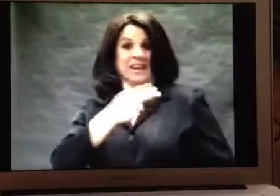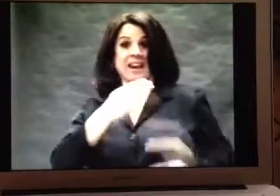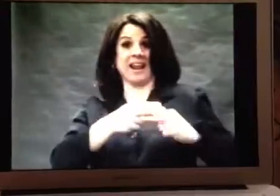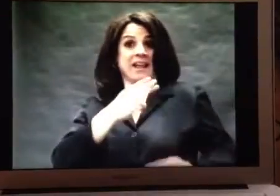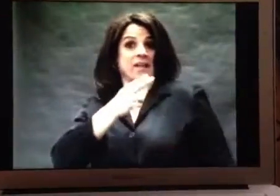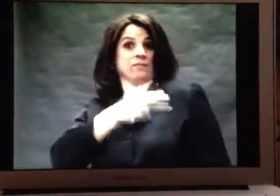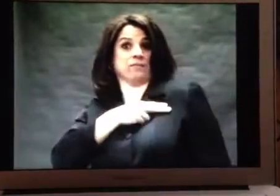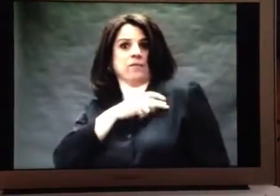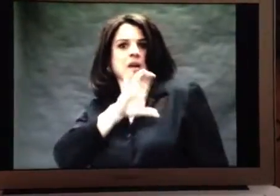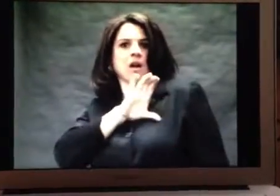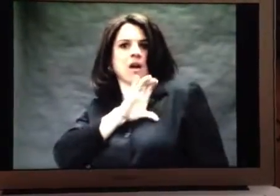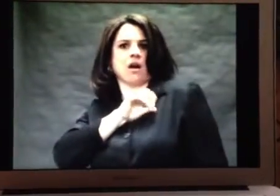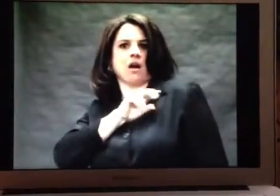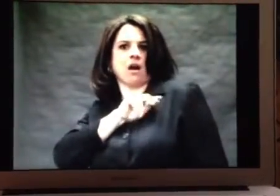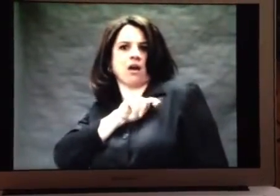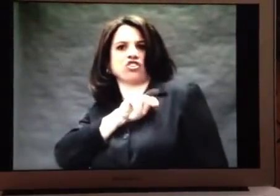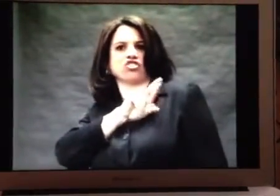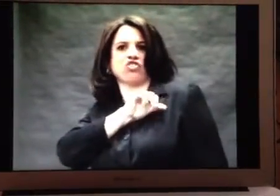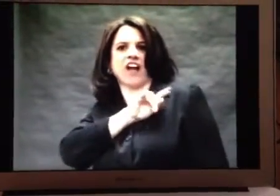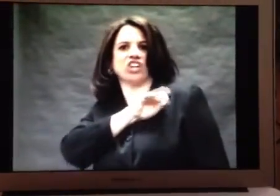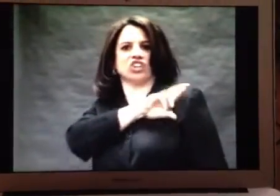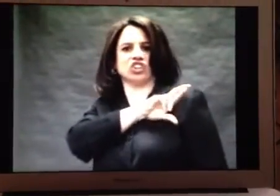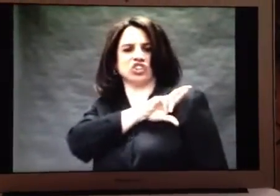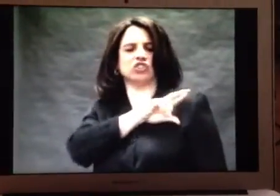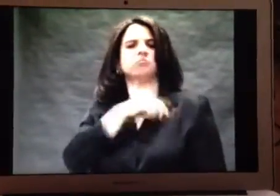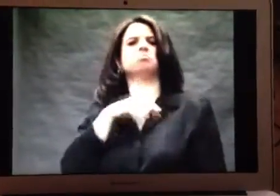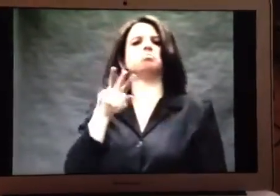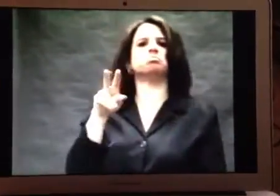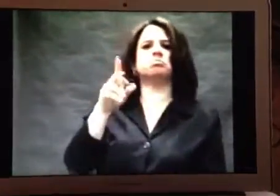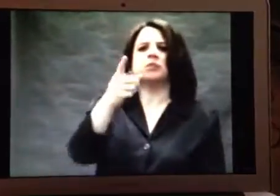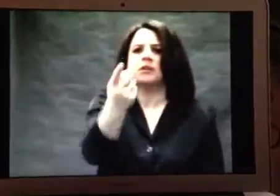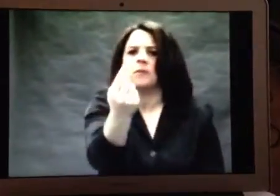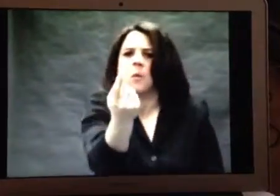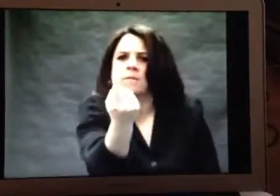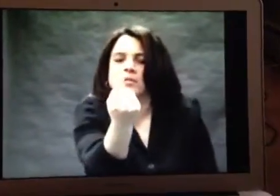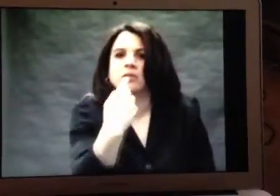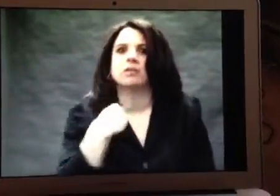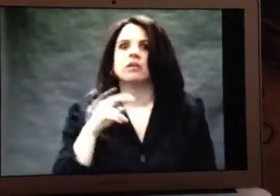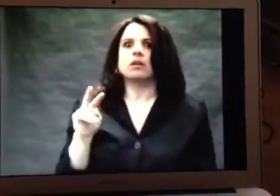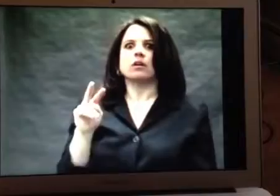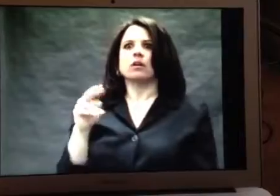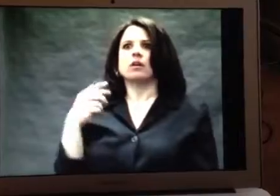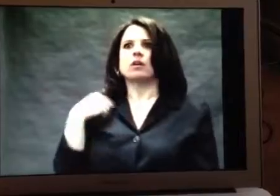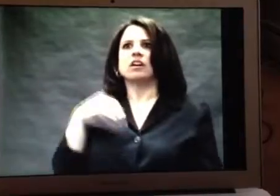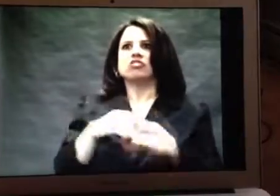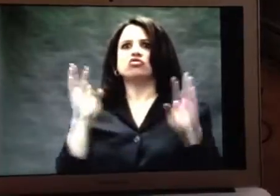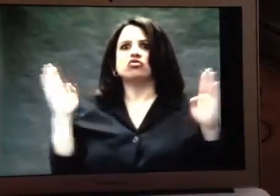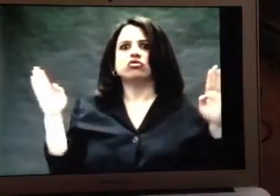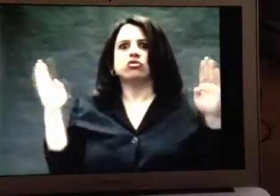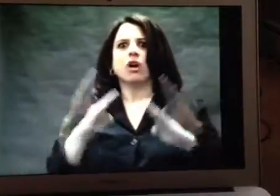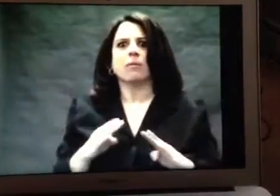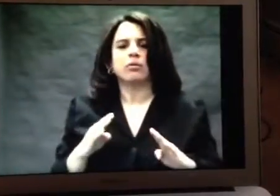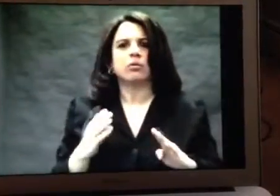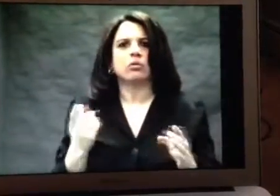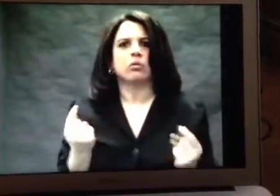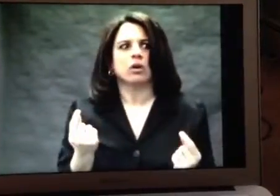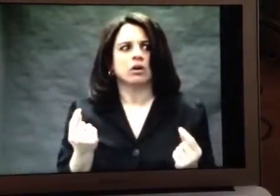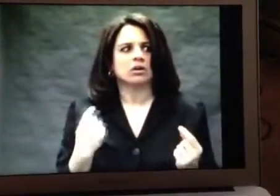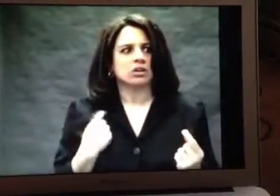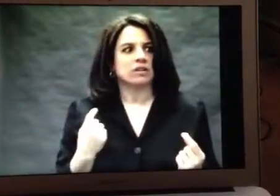white with a name badge that said contractor came up to me and said, "Come here." And I thought I